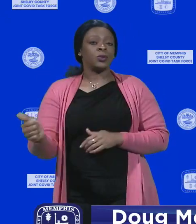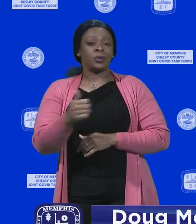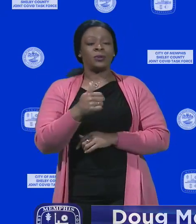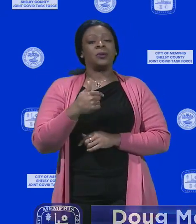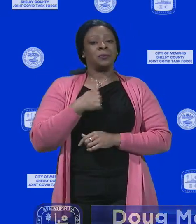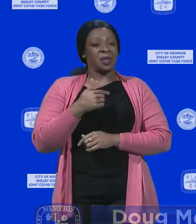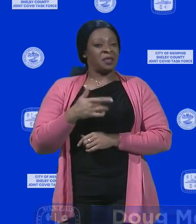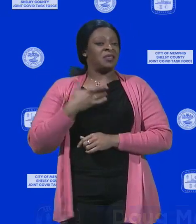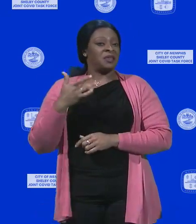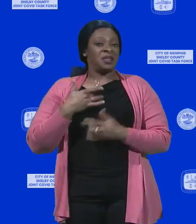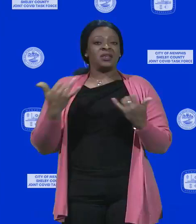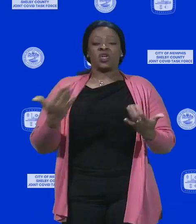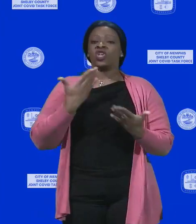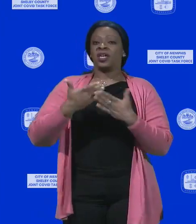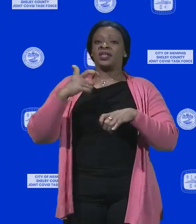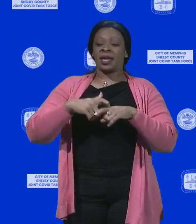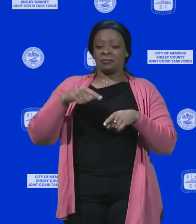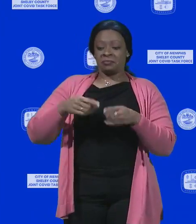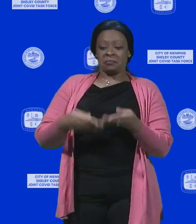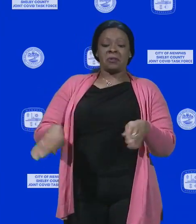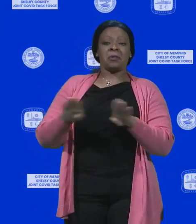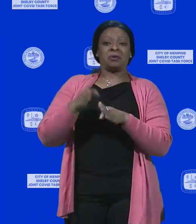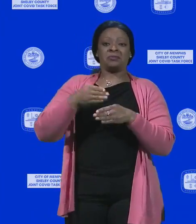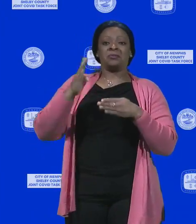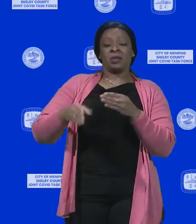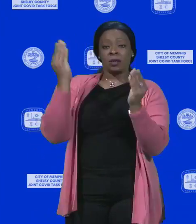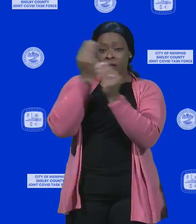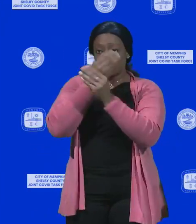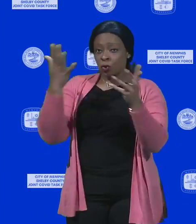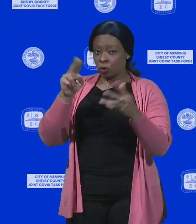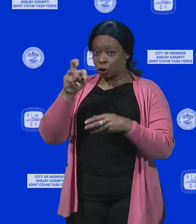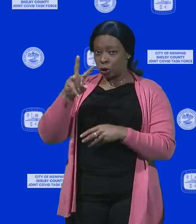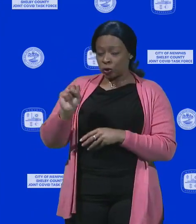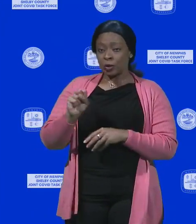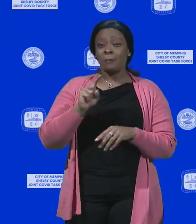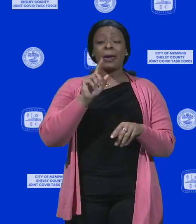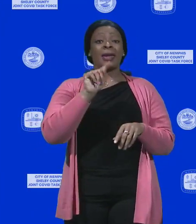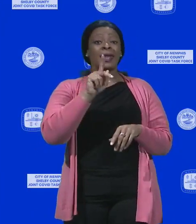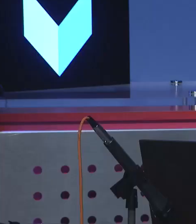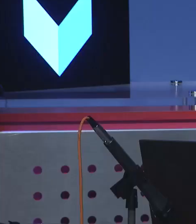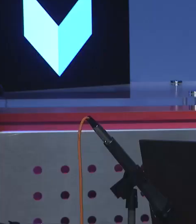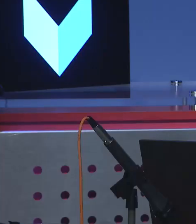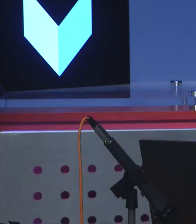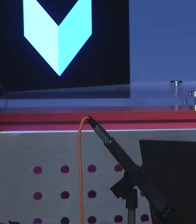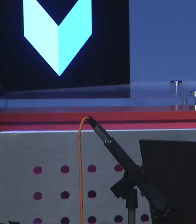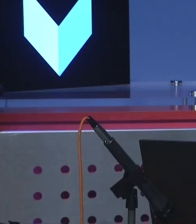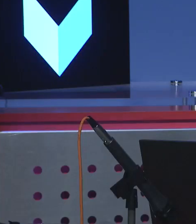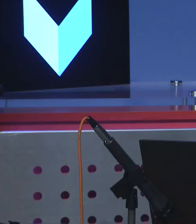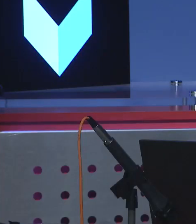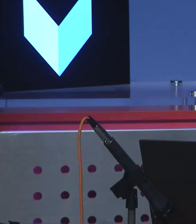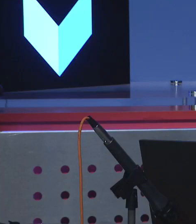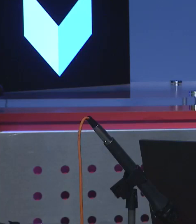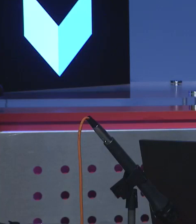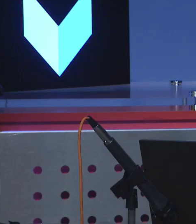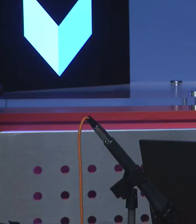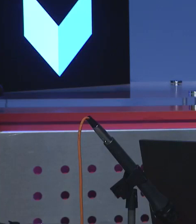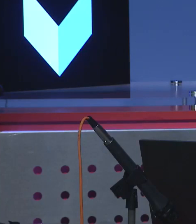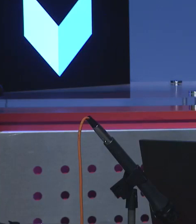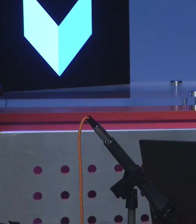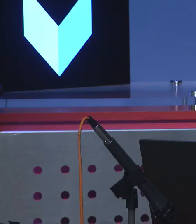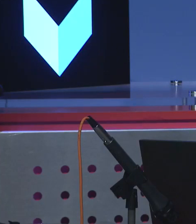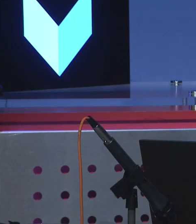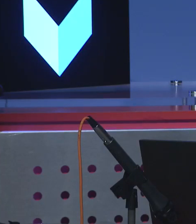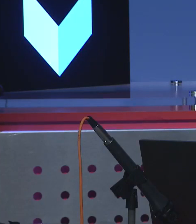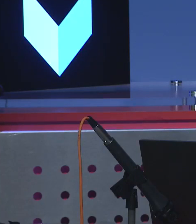that today is a good time to bring this to a close, but that doesn't mean the work of the task force is concluded. Brad Broders, Local